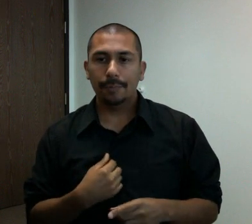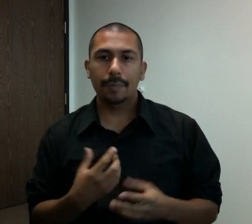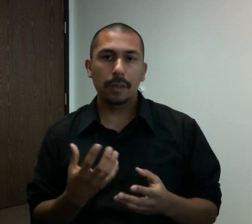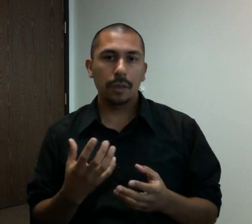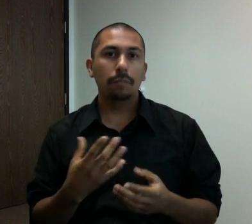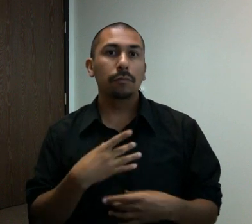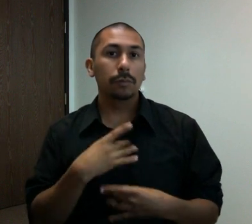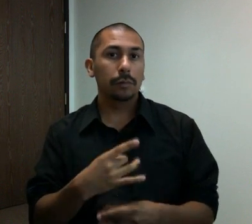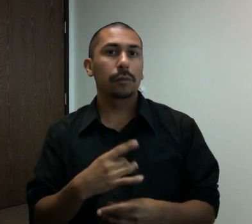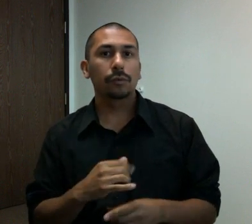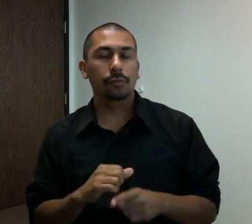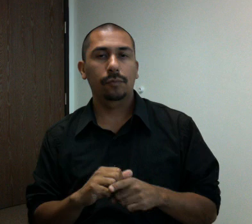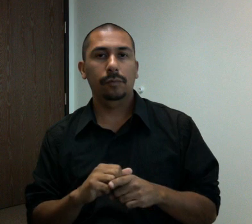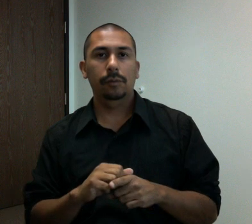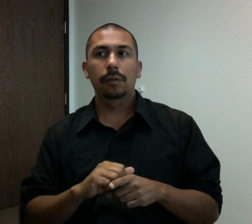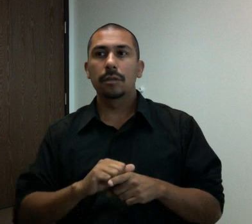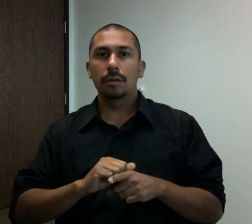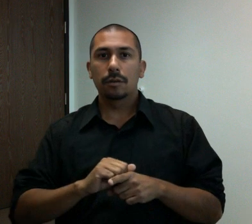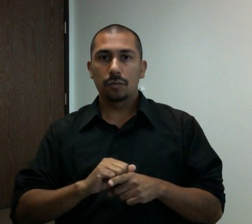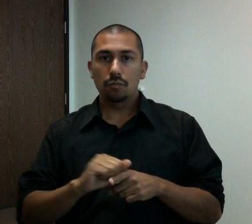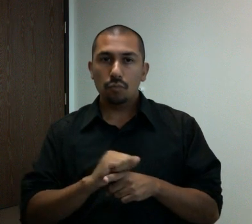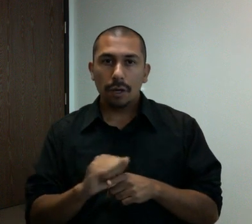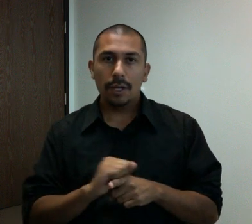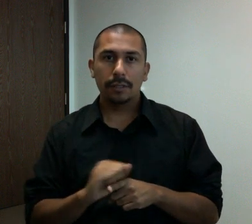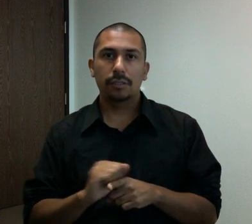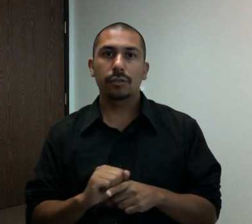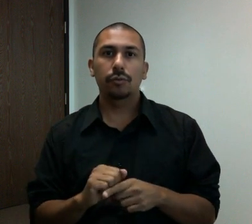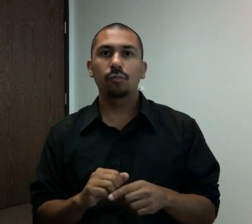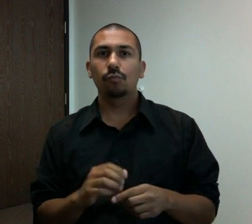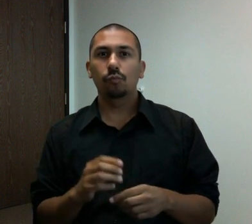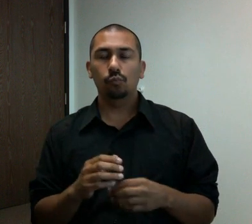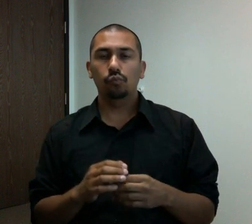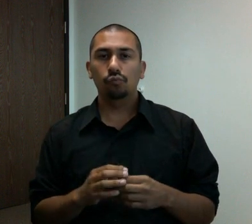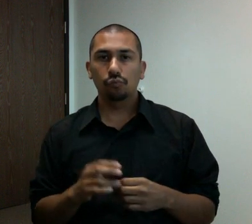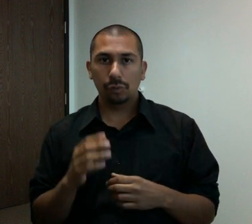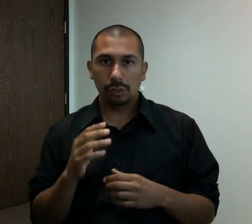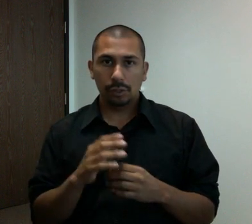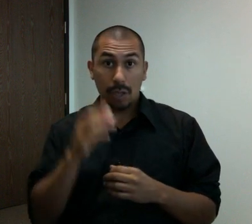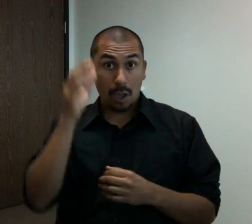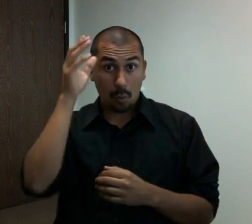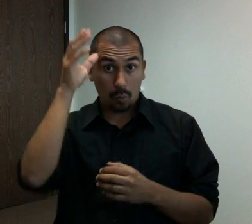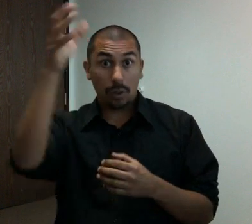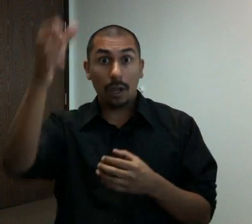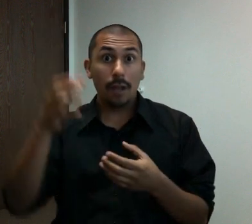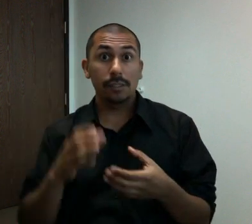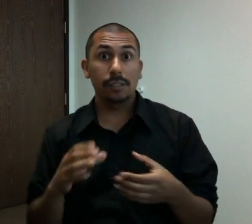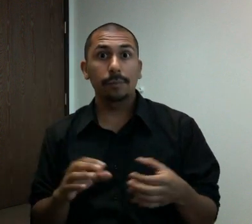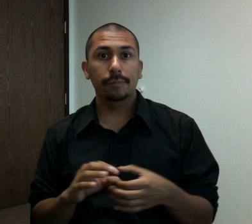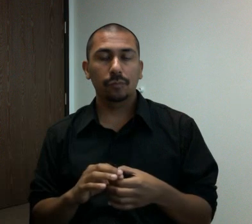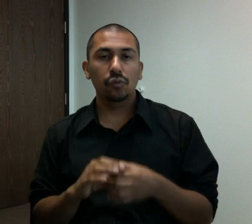article, draw a concept map of that article, which means any number of things. It could be a timeline, it could